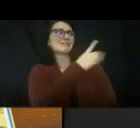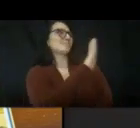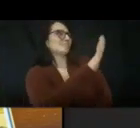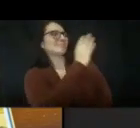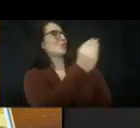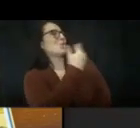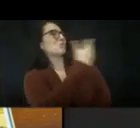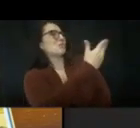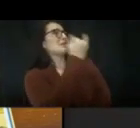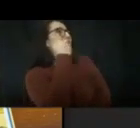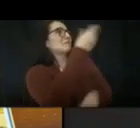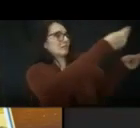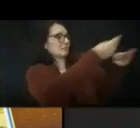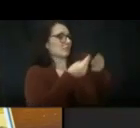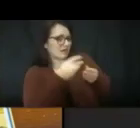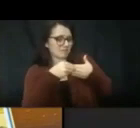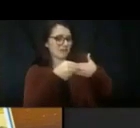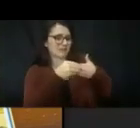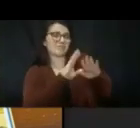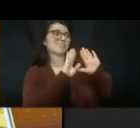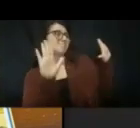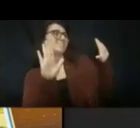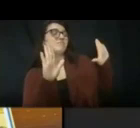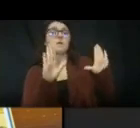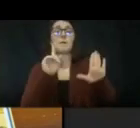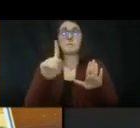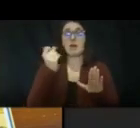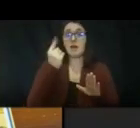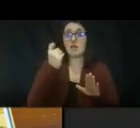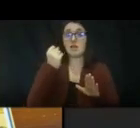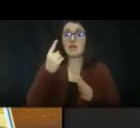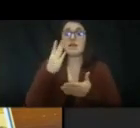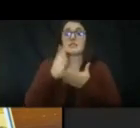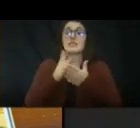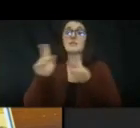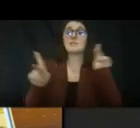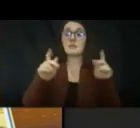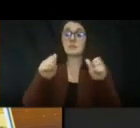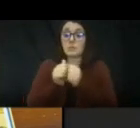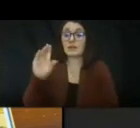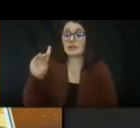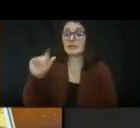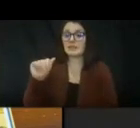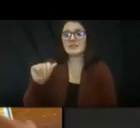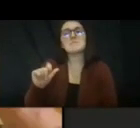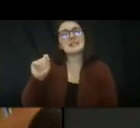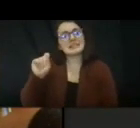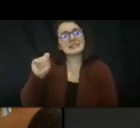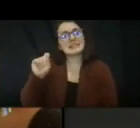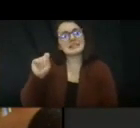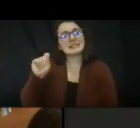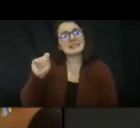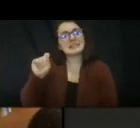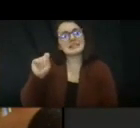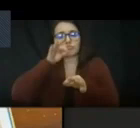forks, cups, containers, lids, and straws. But keep in mind that people with certain disabilities rely on straws for